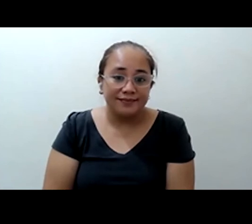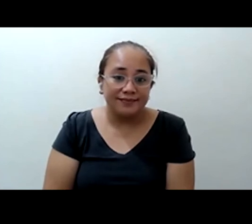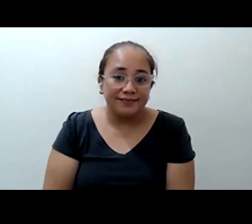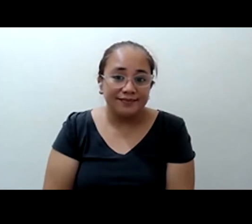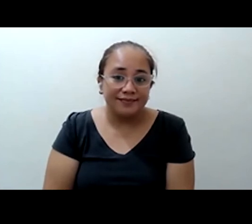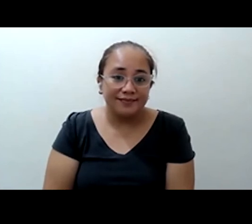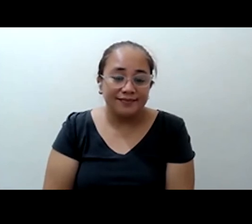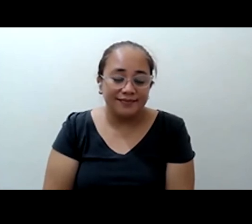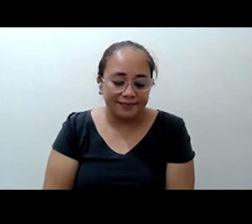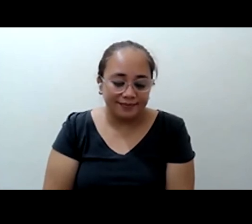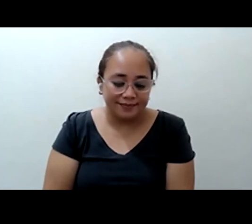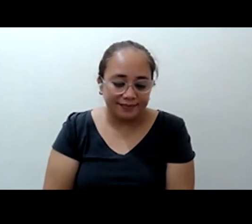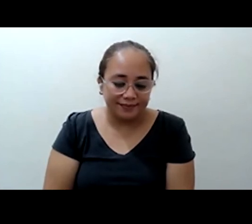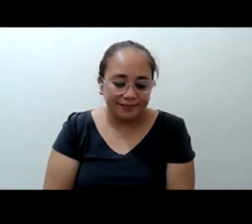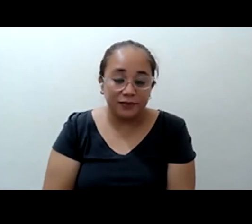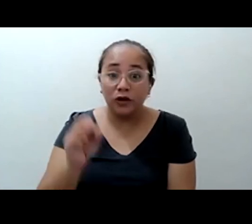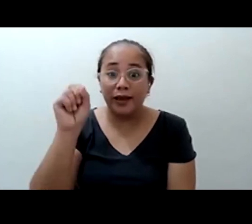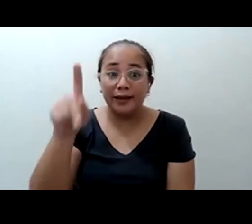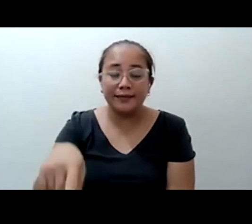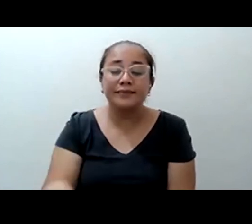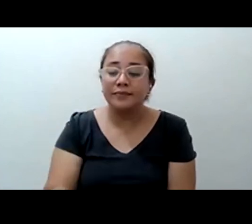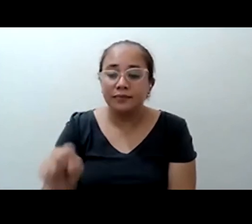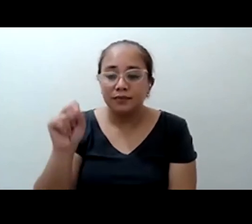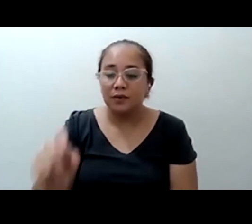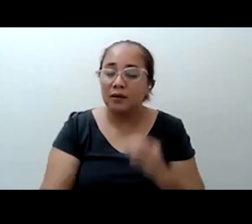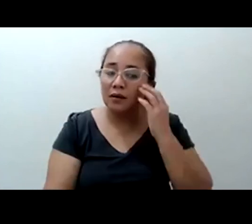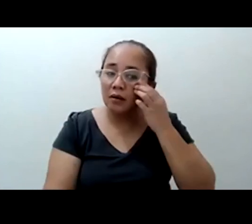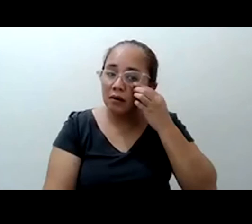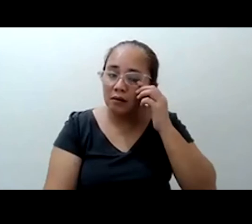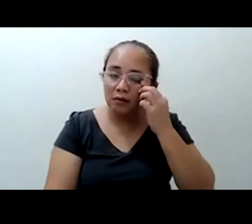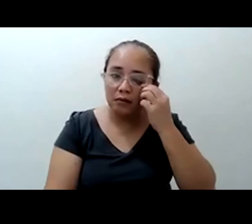Yes, sir. Marvin saying. Okay, okay.